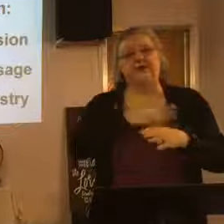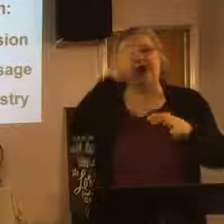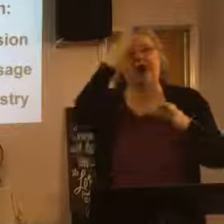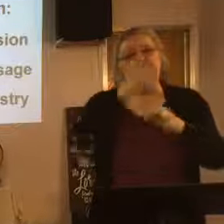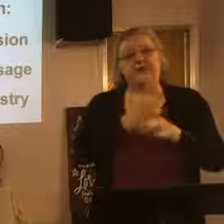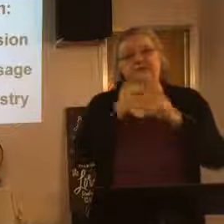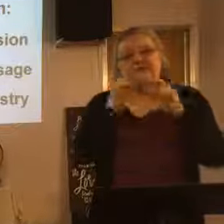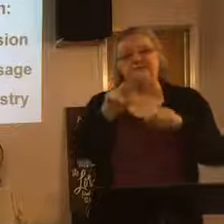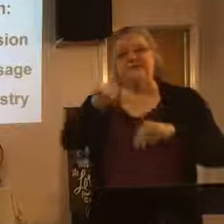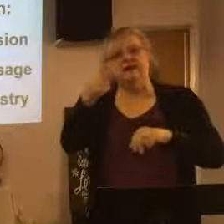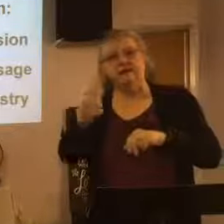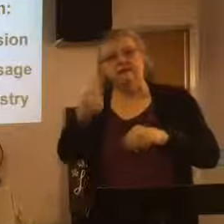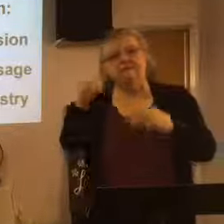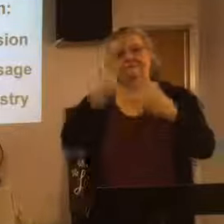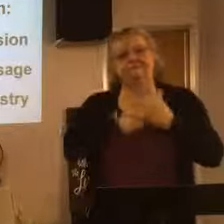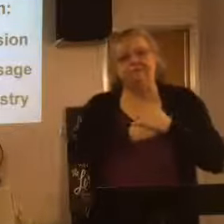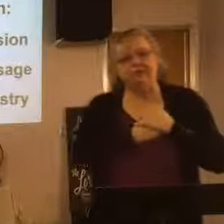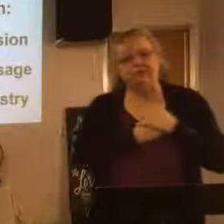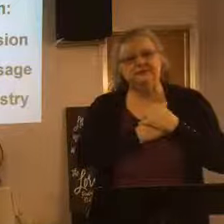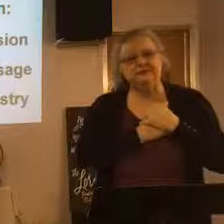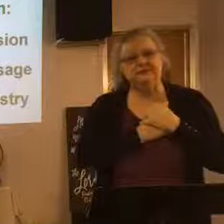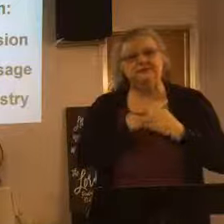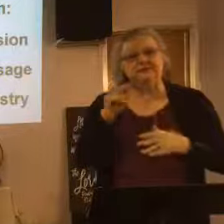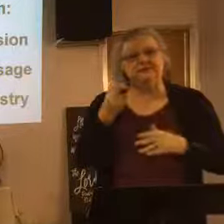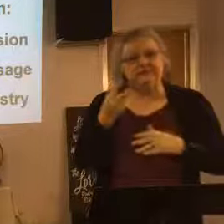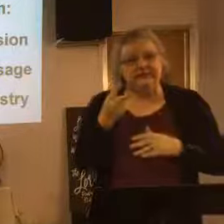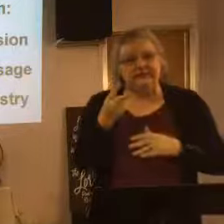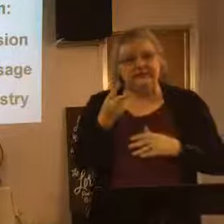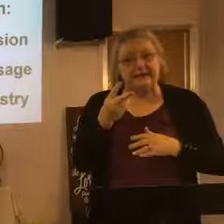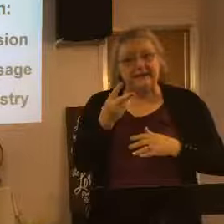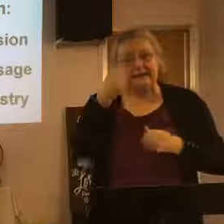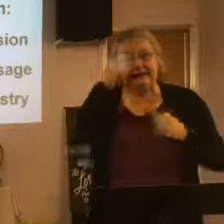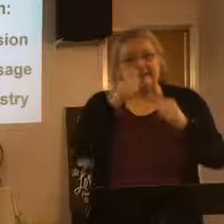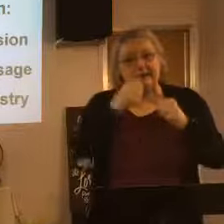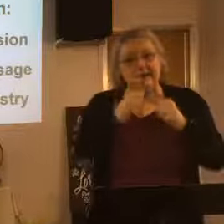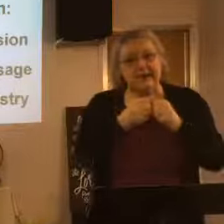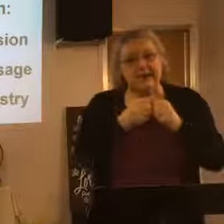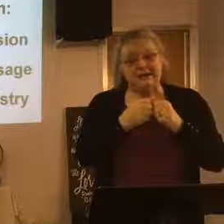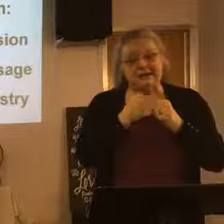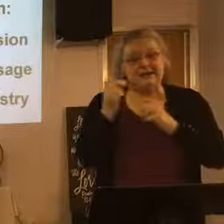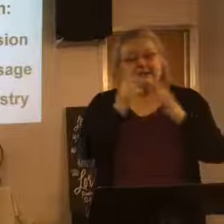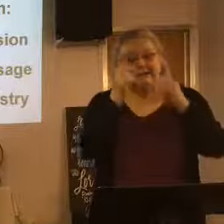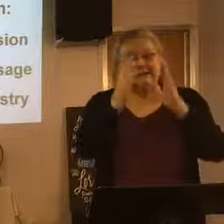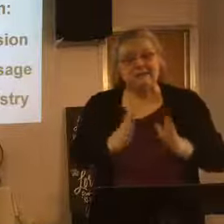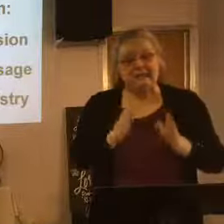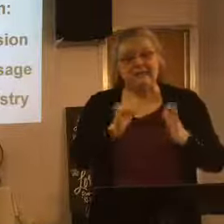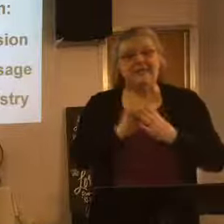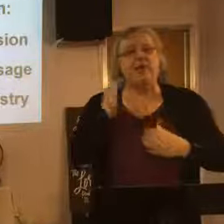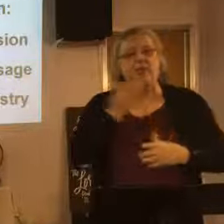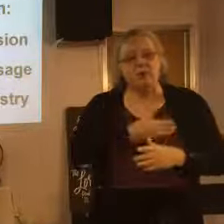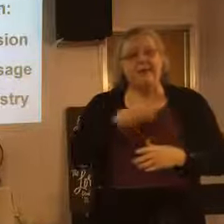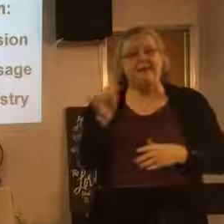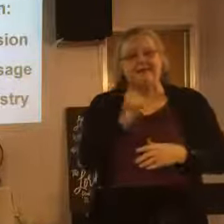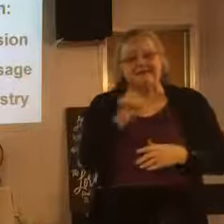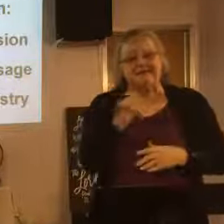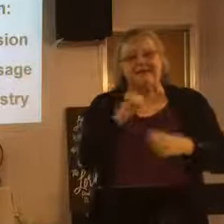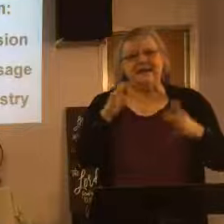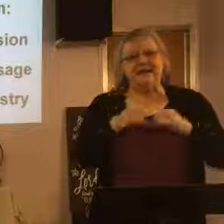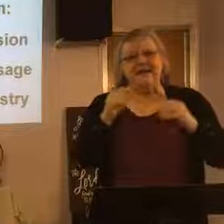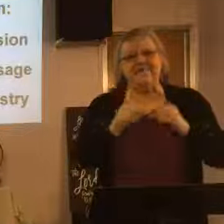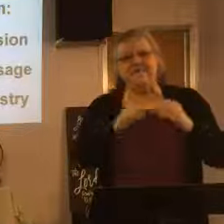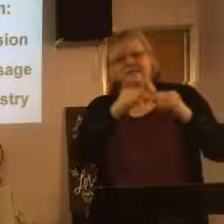others come to faith in Christ. Secondly, he reminds them that we too have the